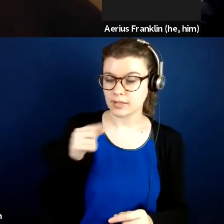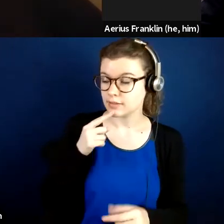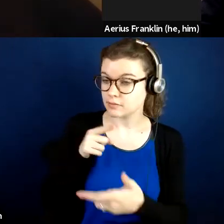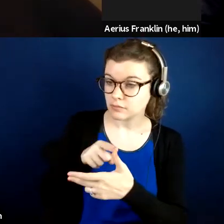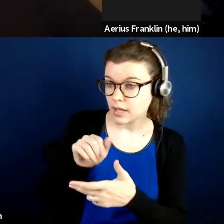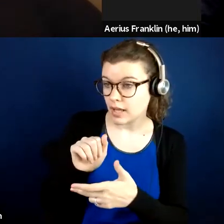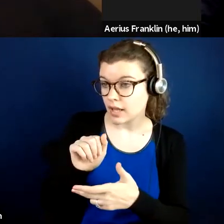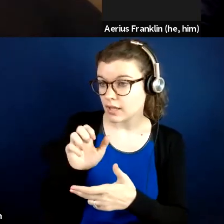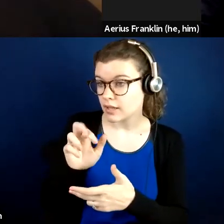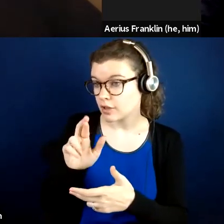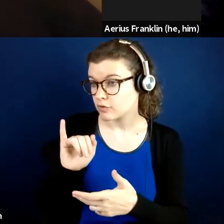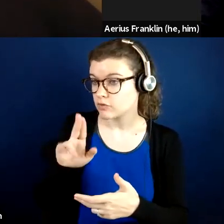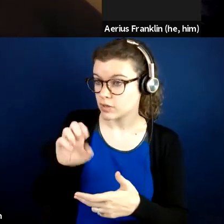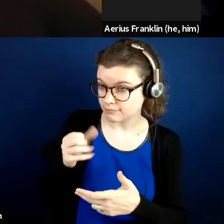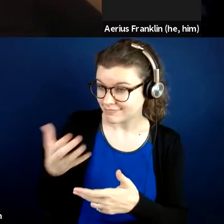next category.